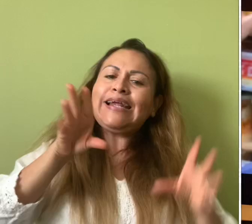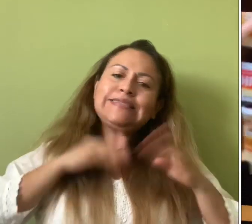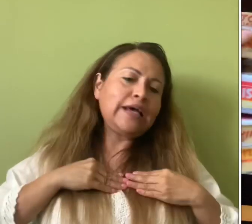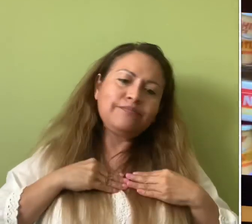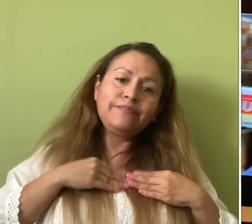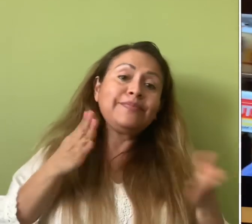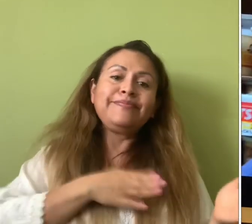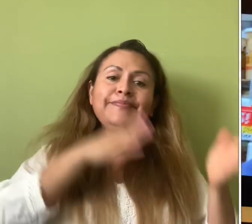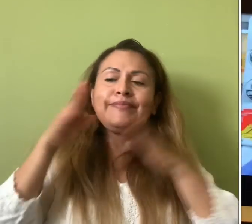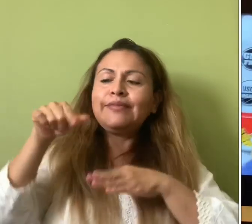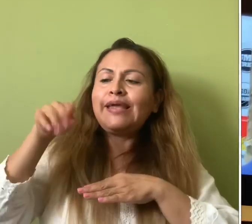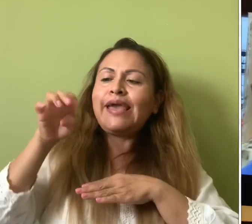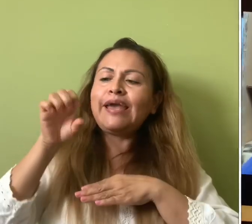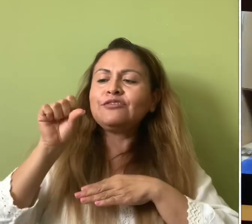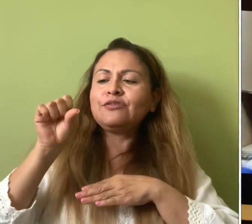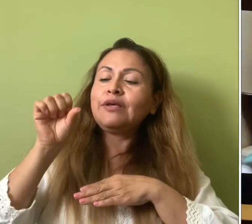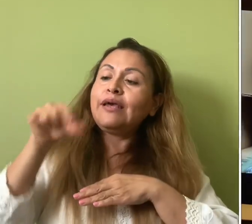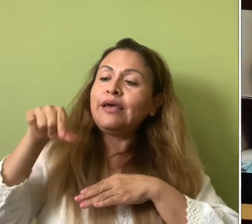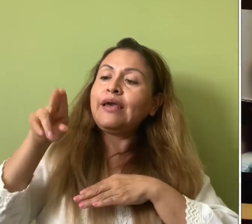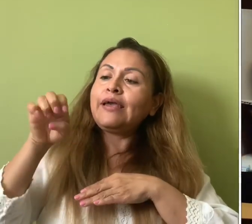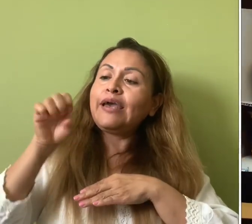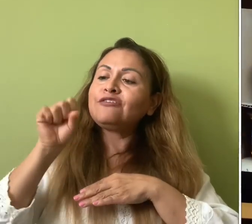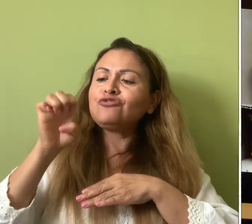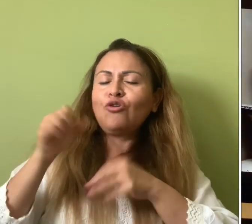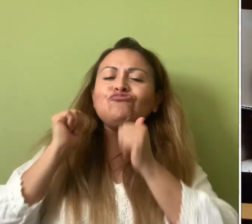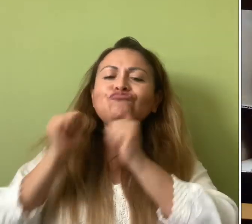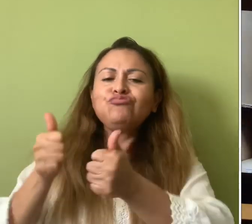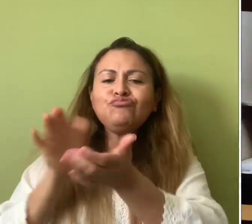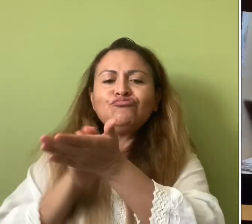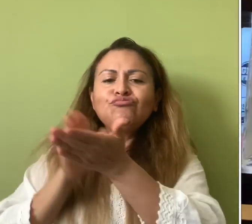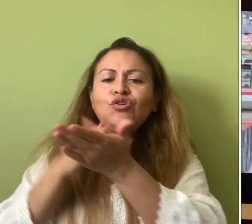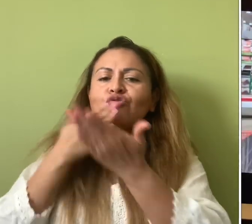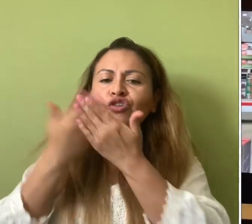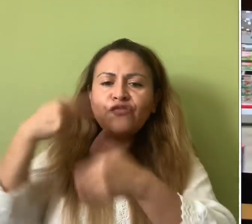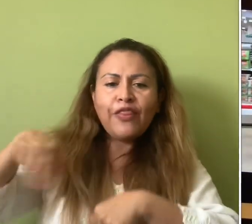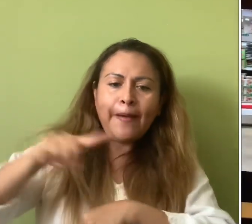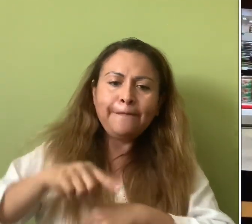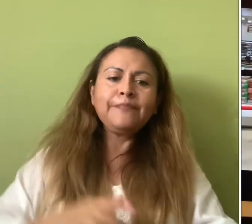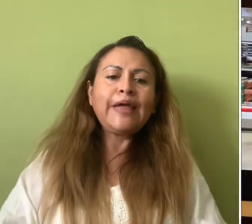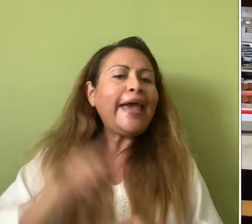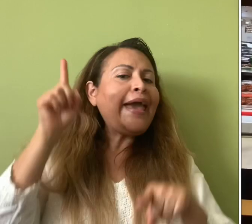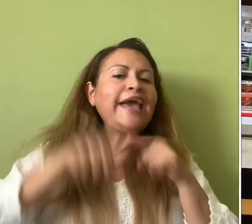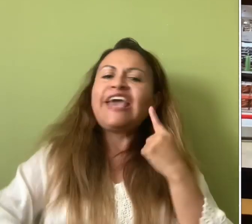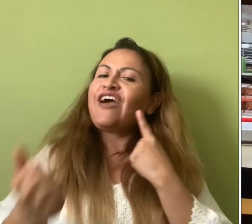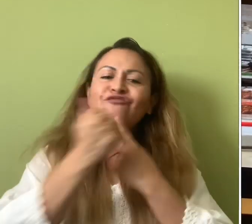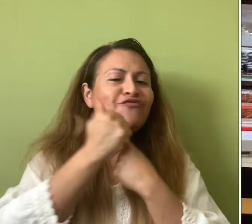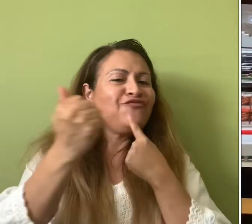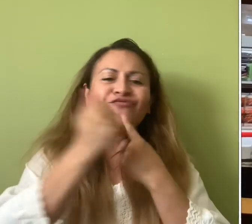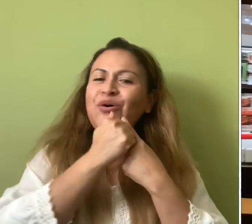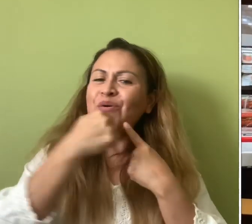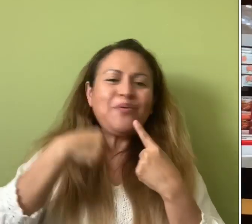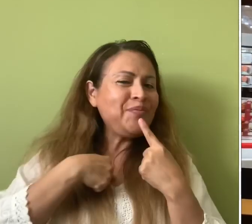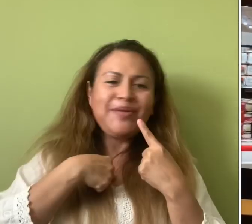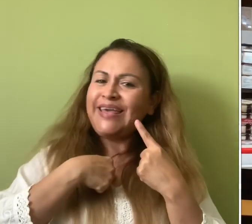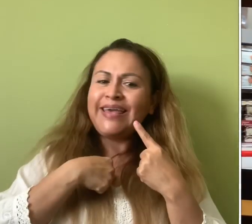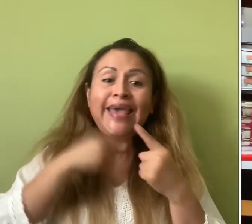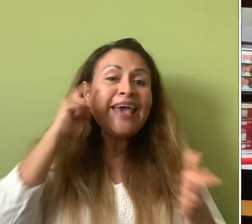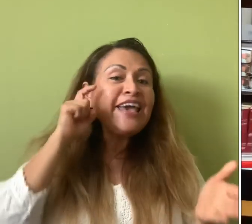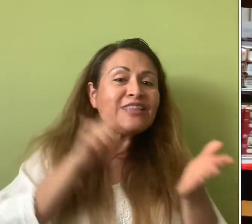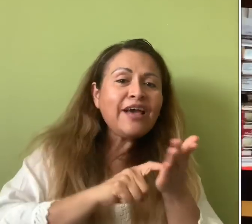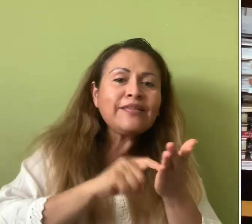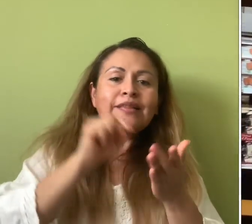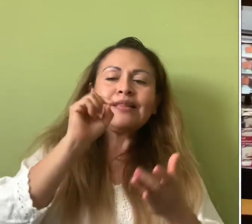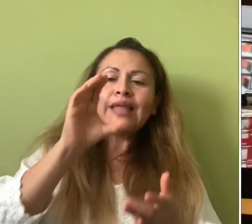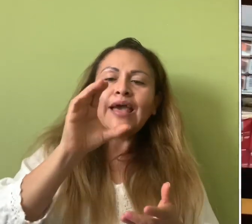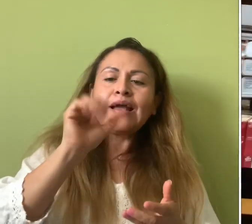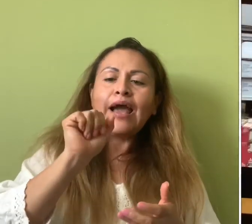dip, woohoo, that's fantastic. Good for them. They can't fool me. Come here. You see something like this,